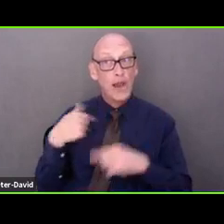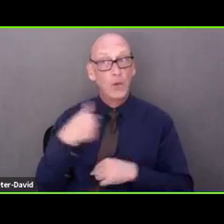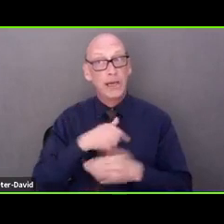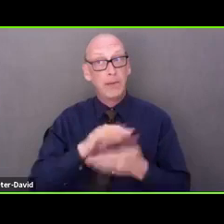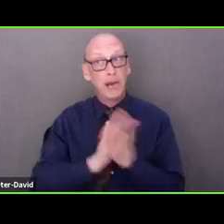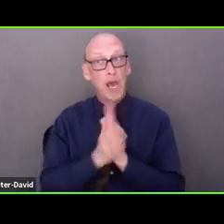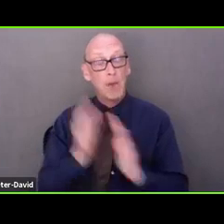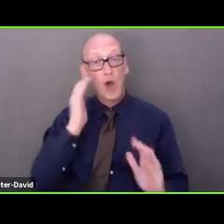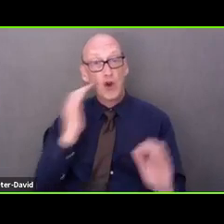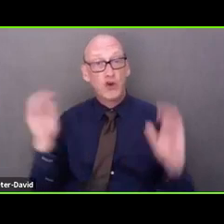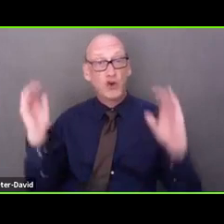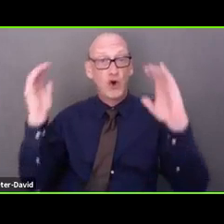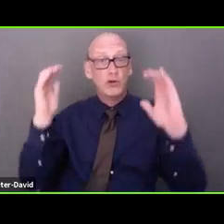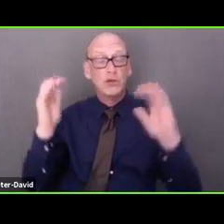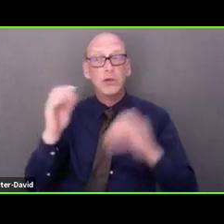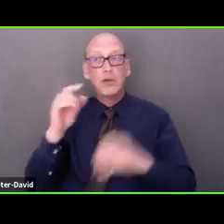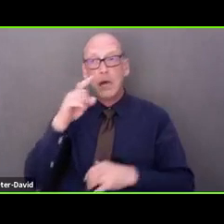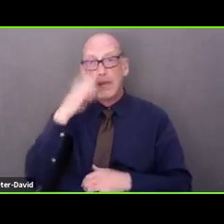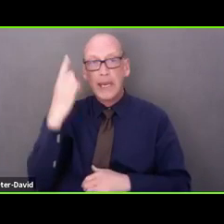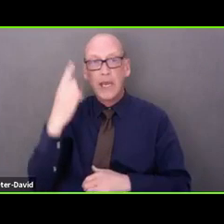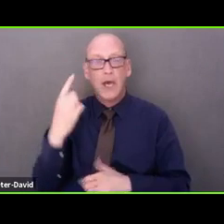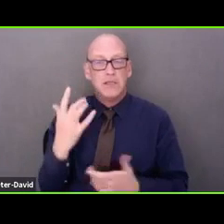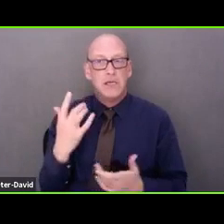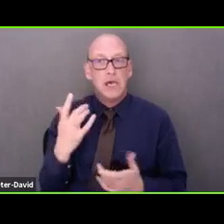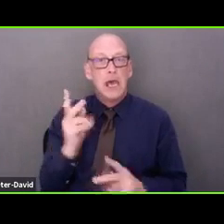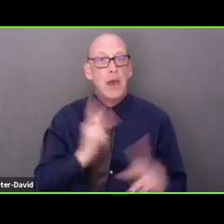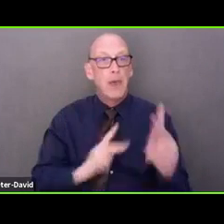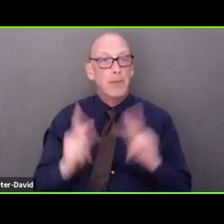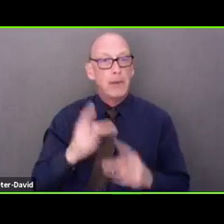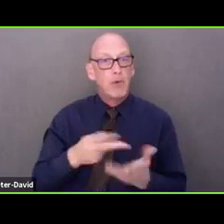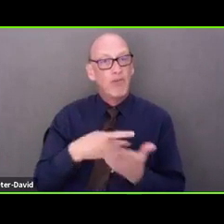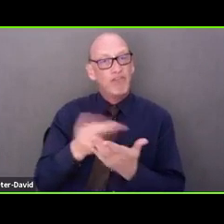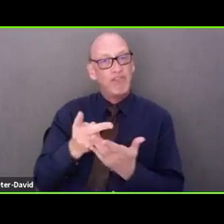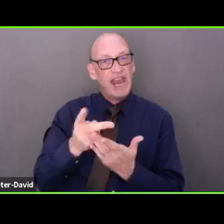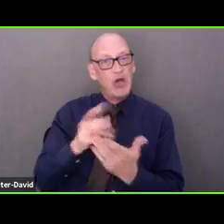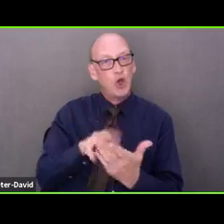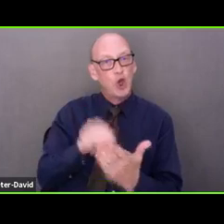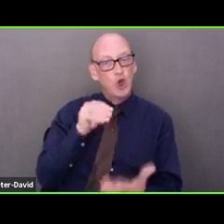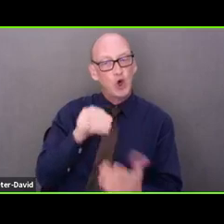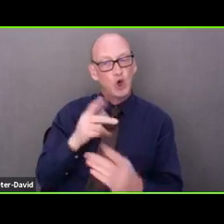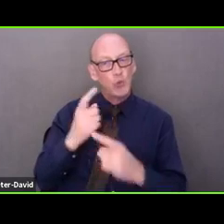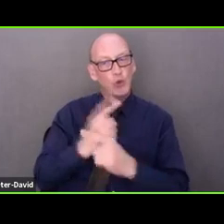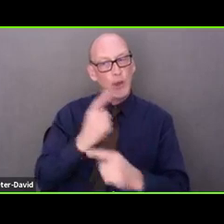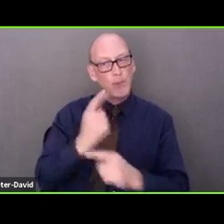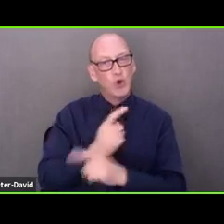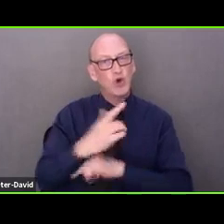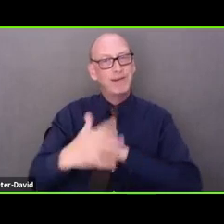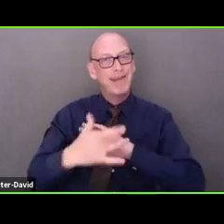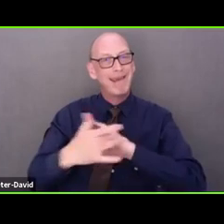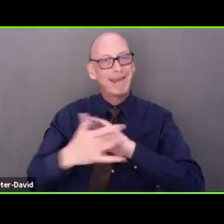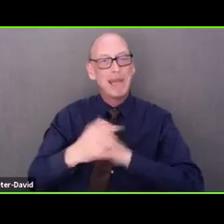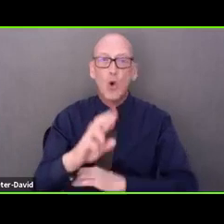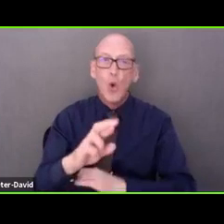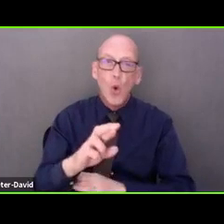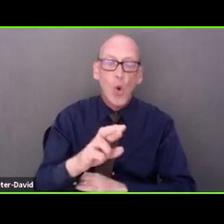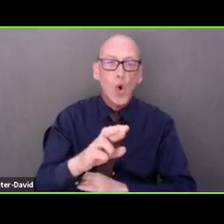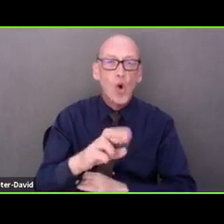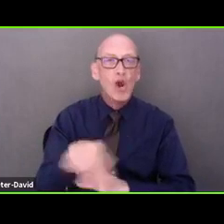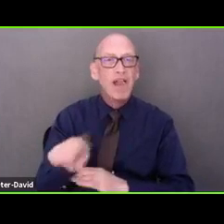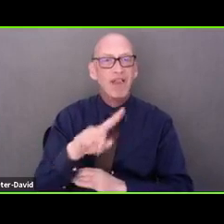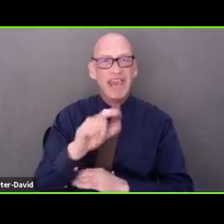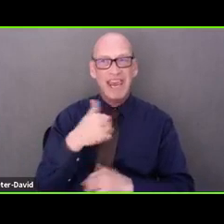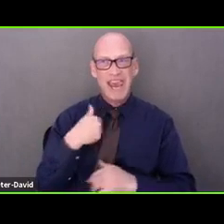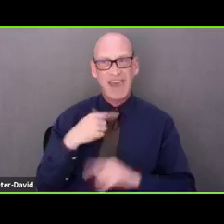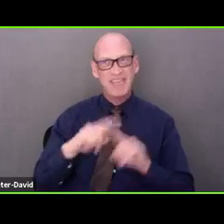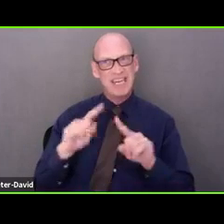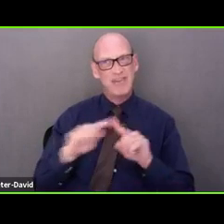about largely because people have failed to learn proper techniques, or they've been exposed to deviant models and they've learned things